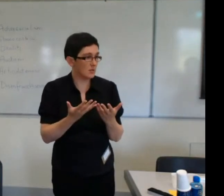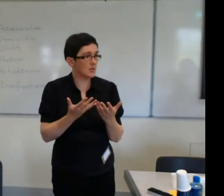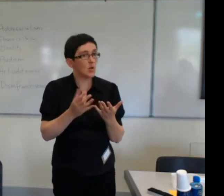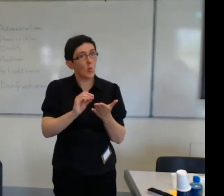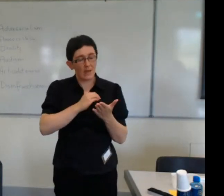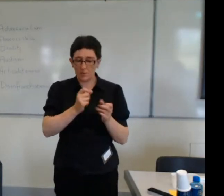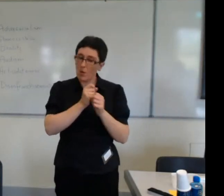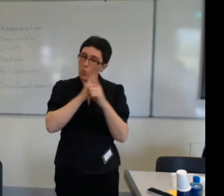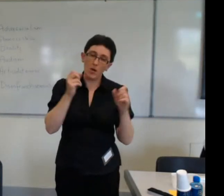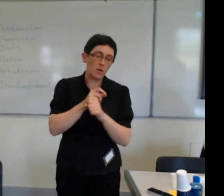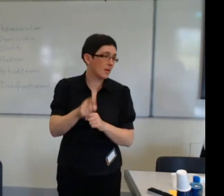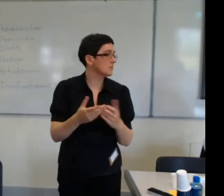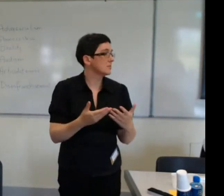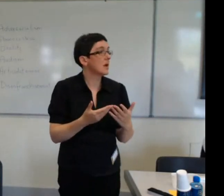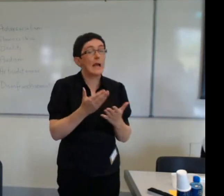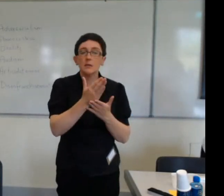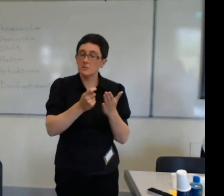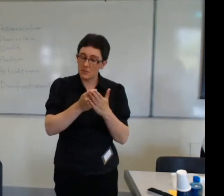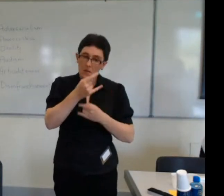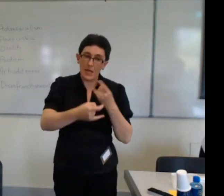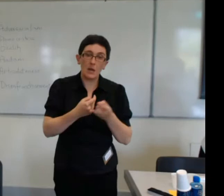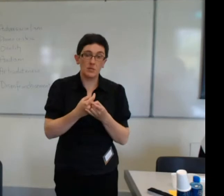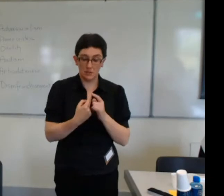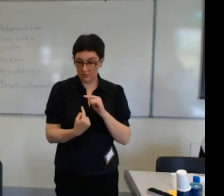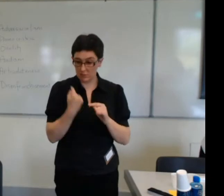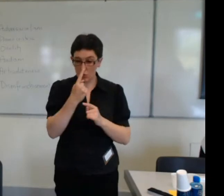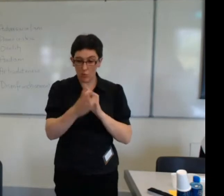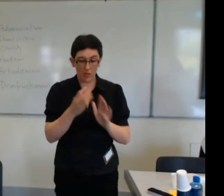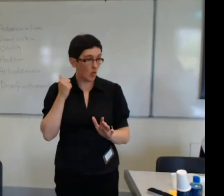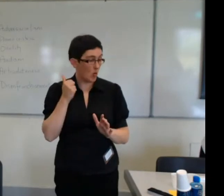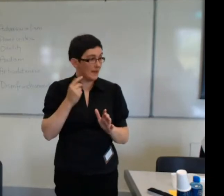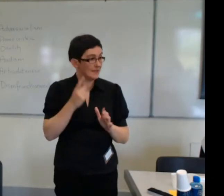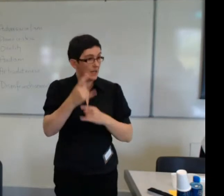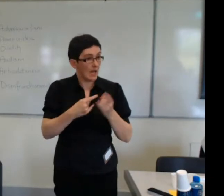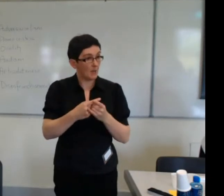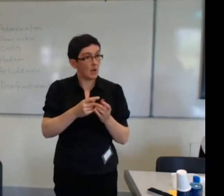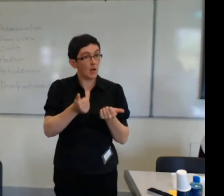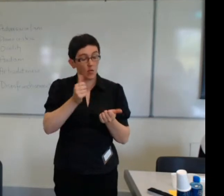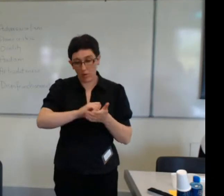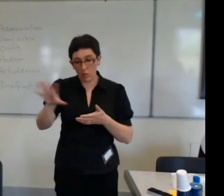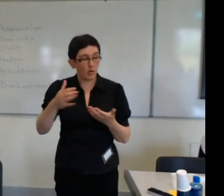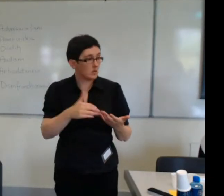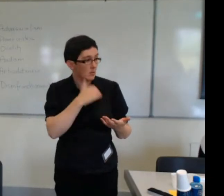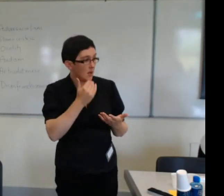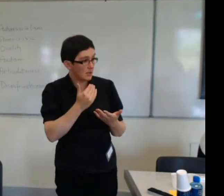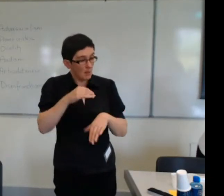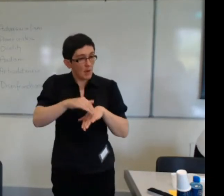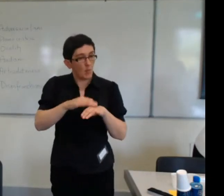wide open. And there have been a number of cases, not least one just a week ago, that was thrown out of court because of issues around interpretation.